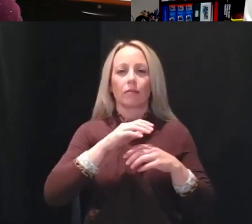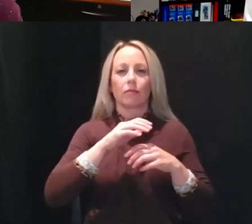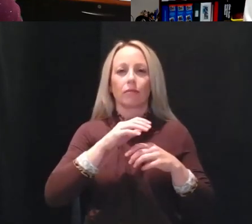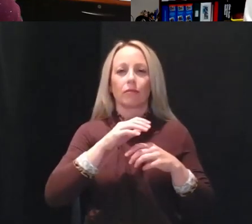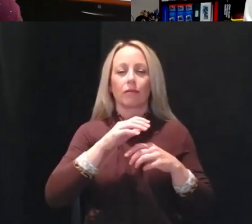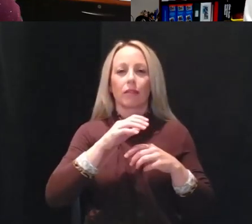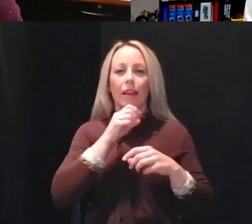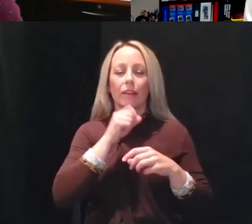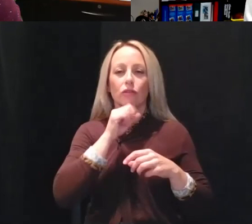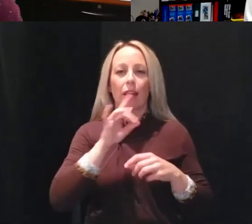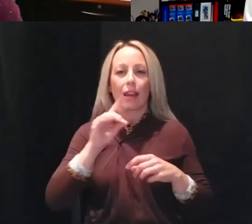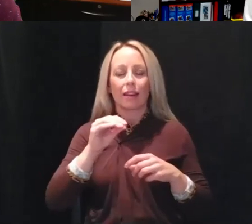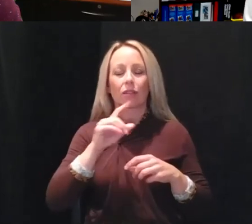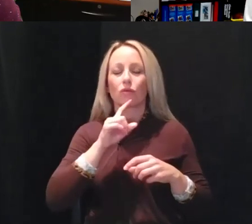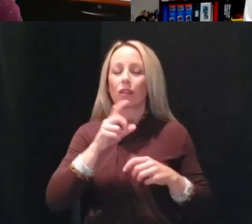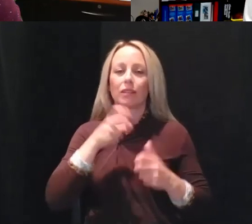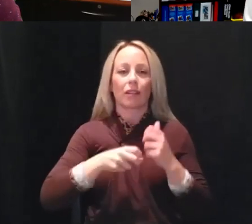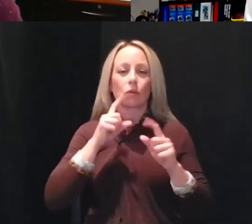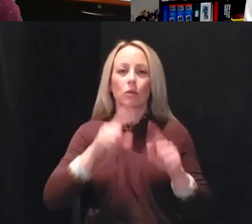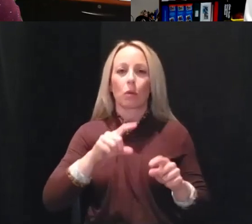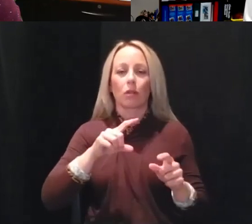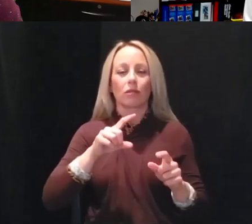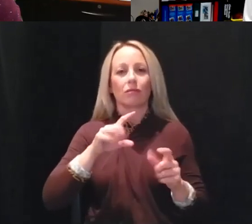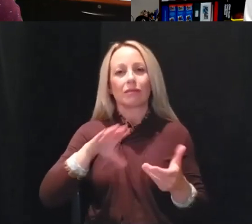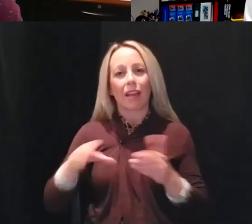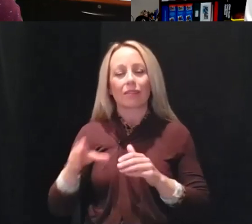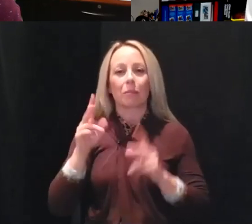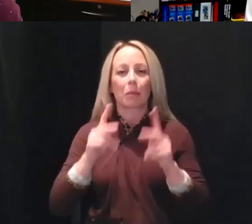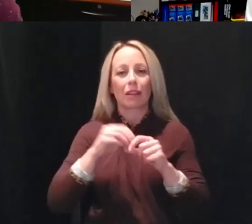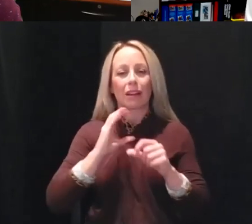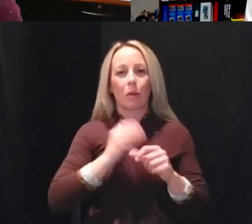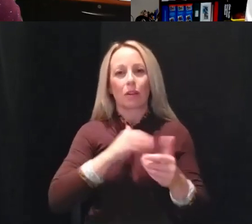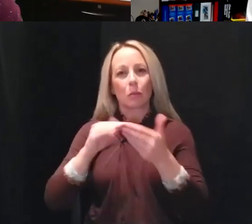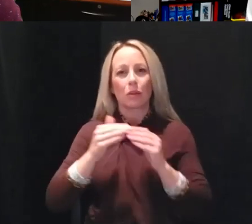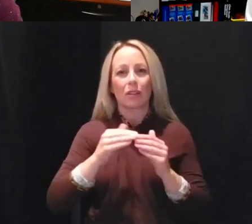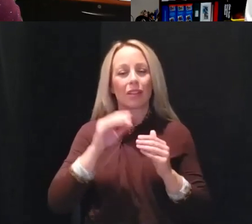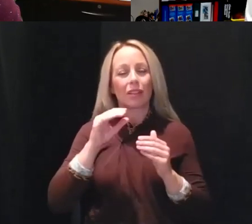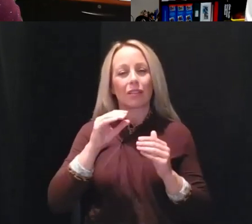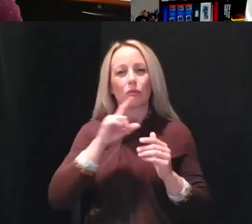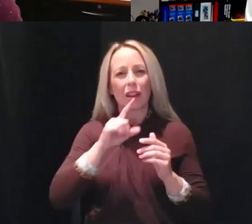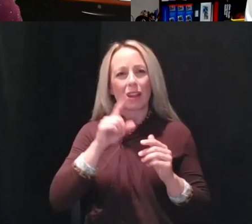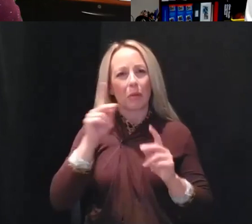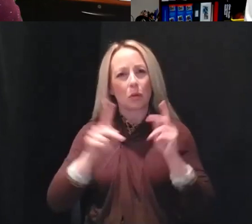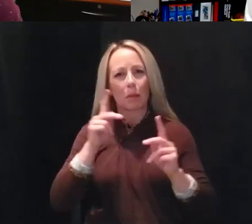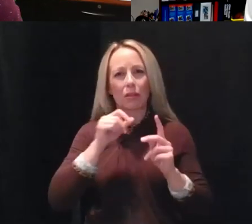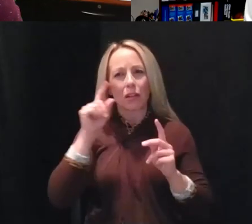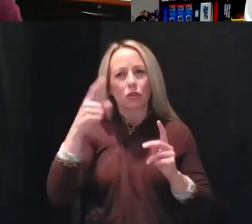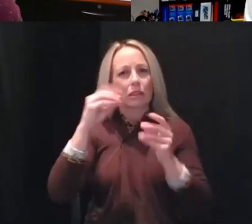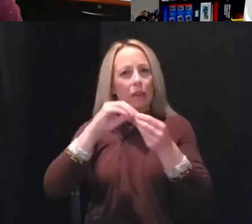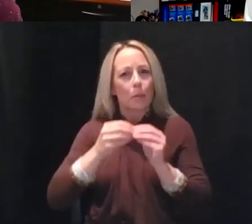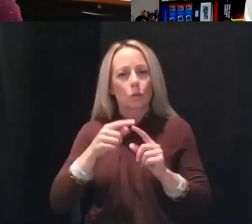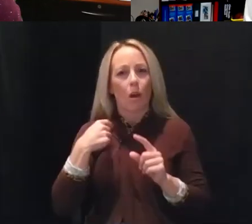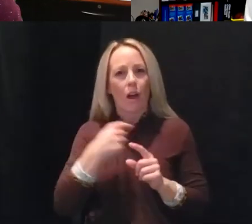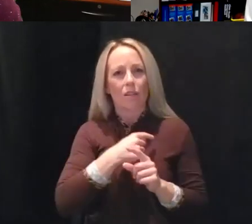to report deaths of members of our community. These individuals are not just numbers to us. They're parents,